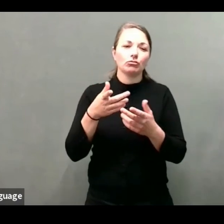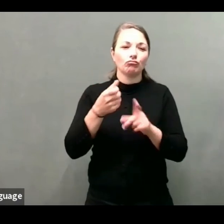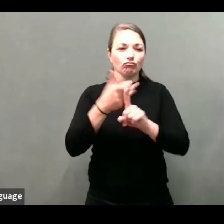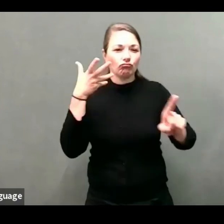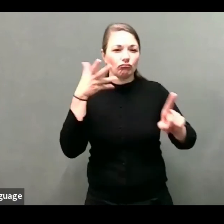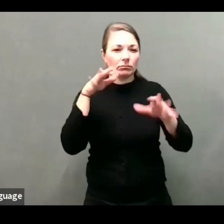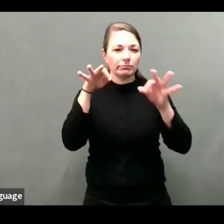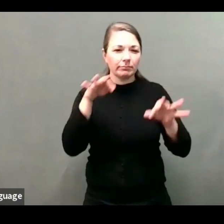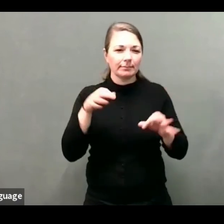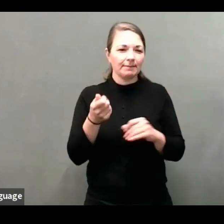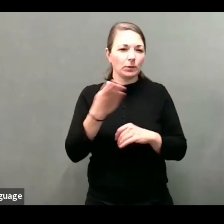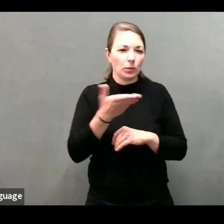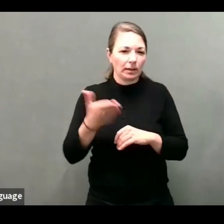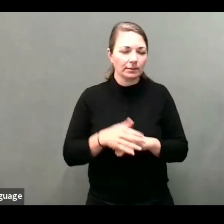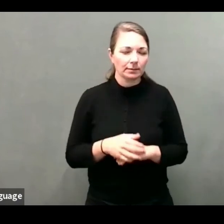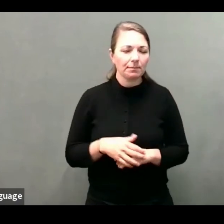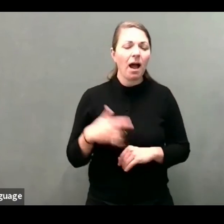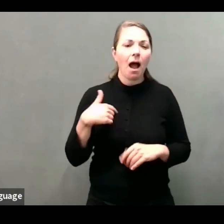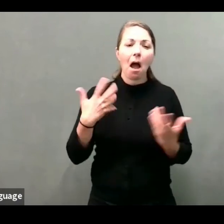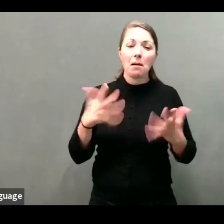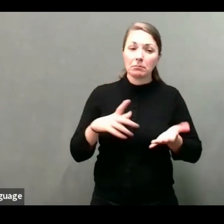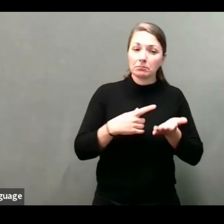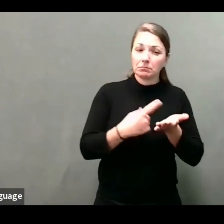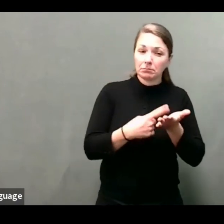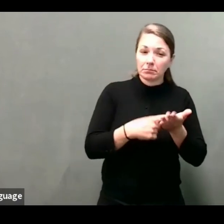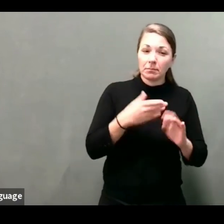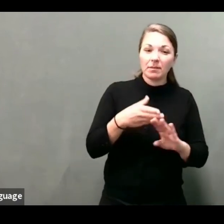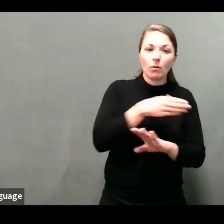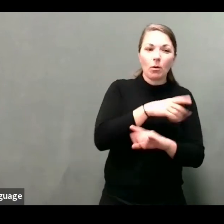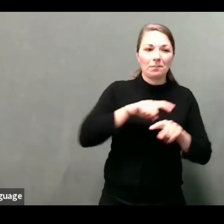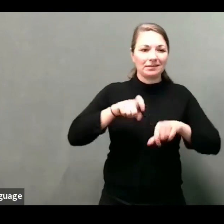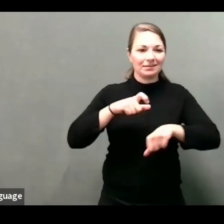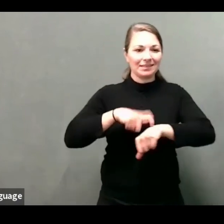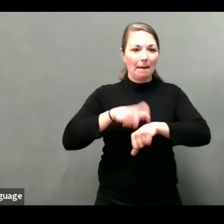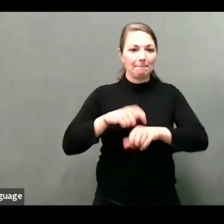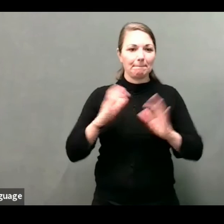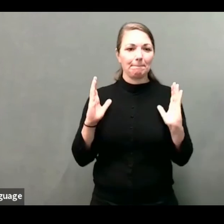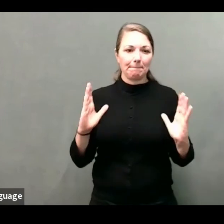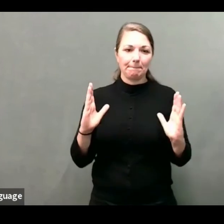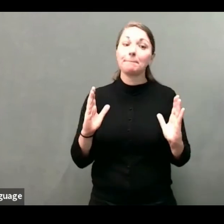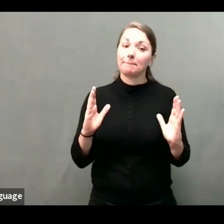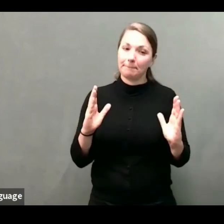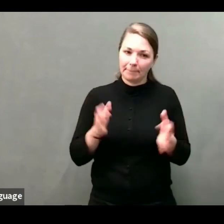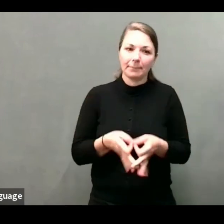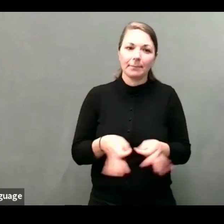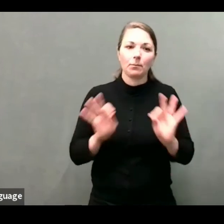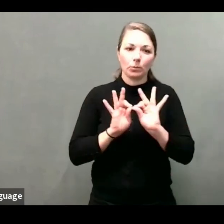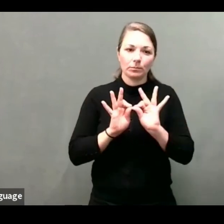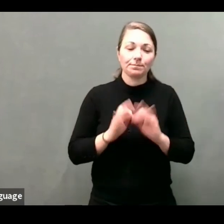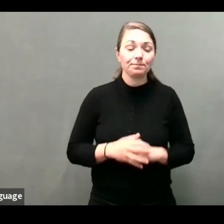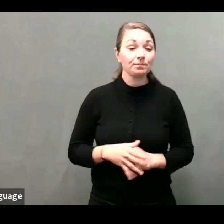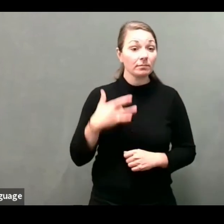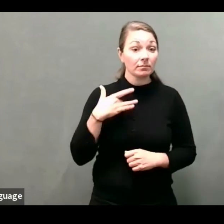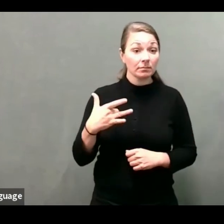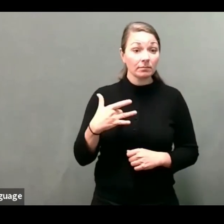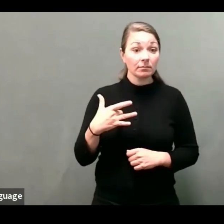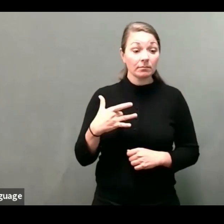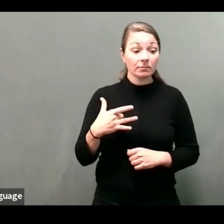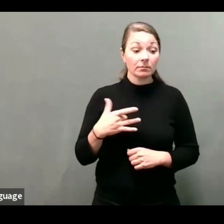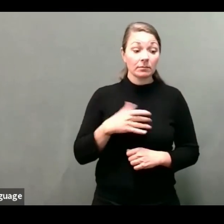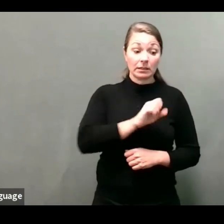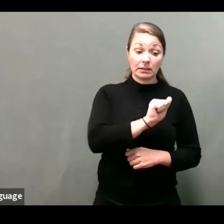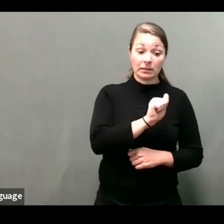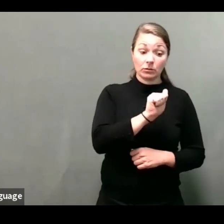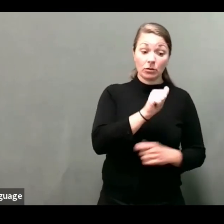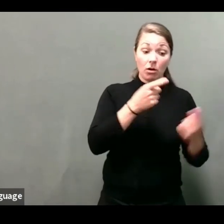of all, like I touched on earlier, time frame is important. Typically, after 5 days,